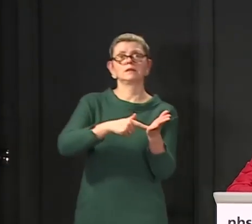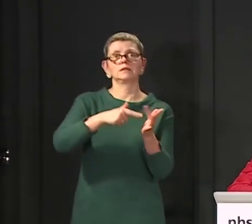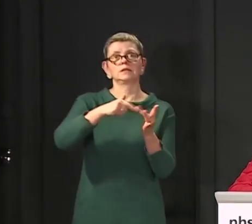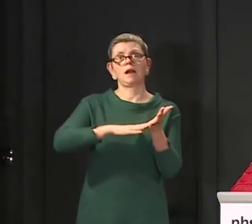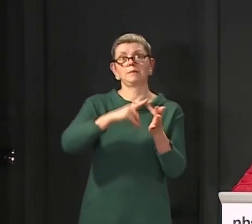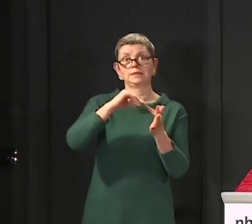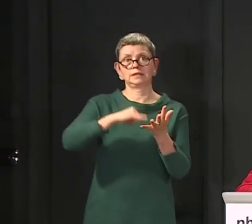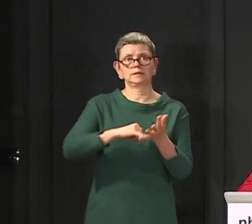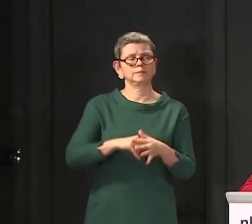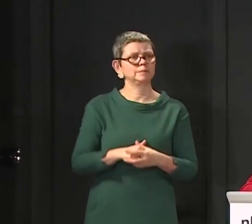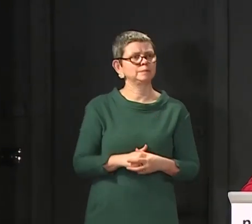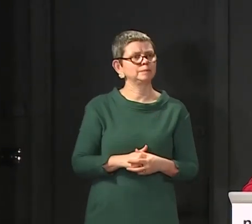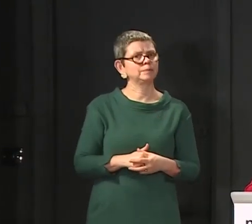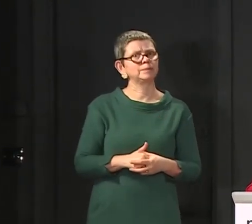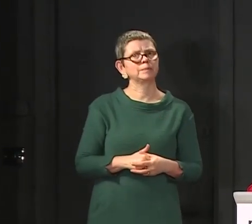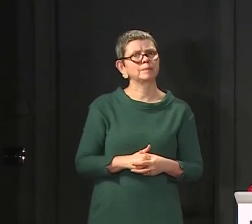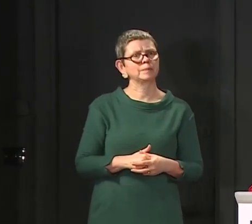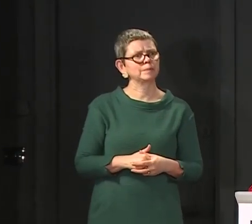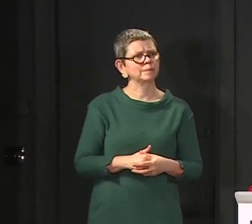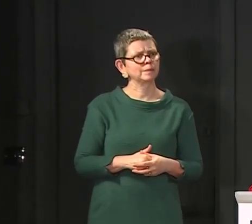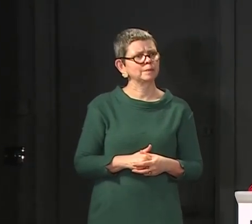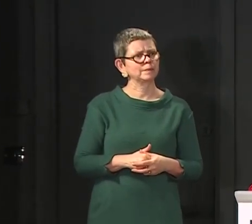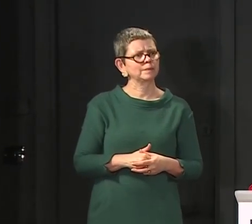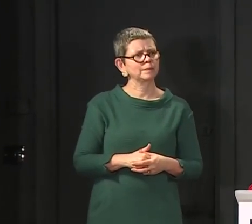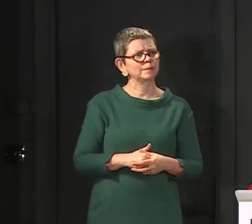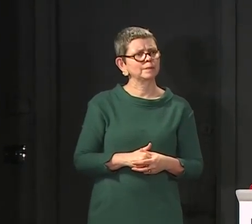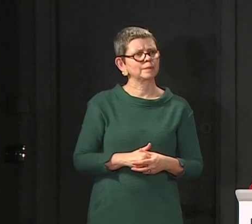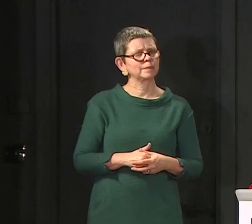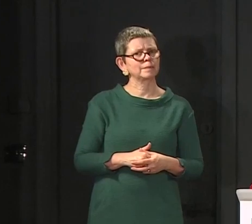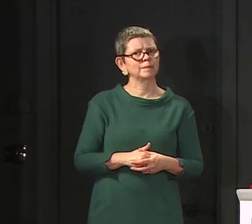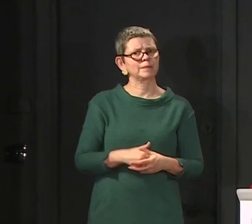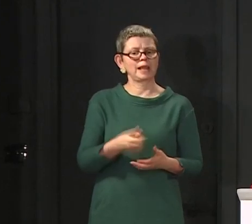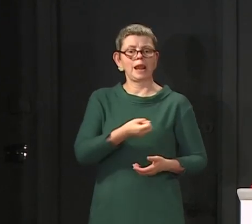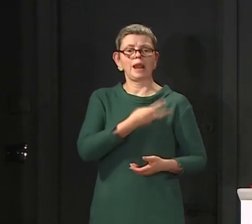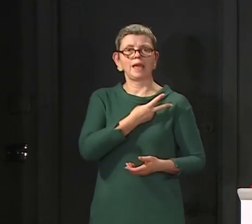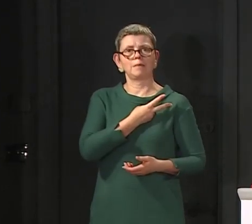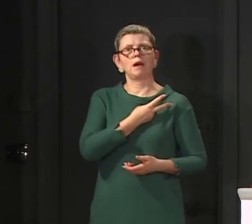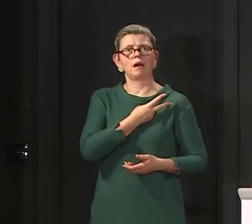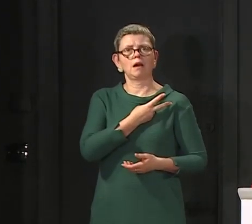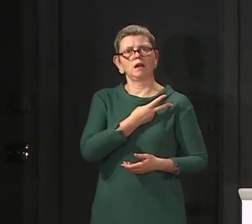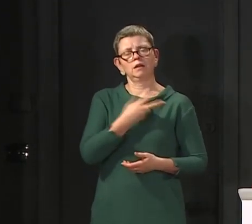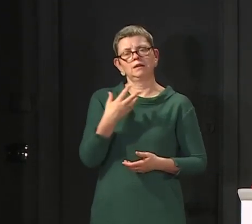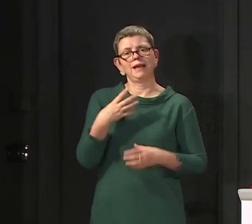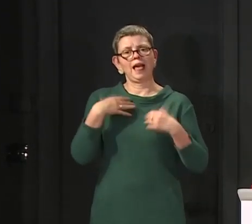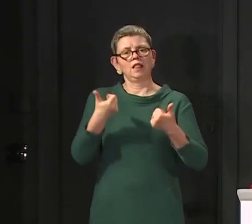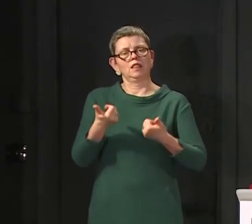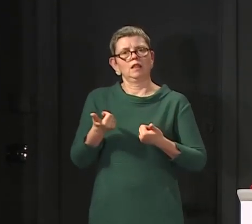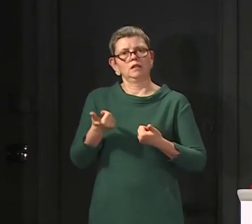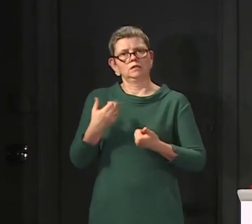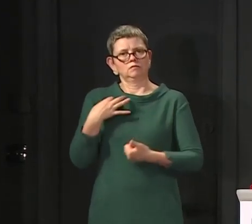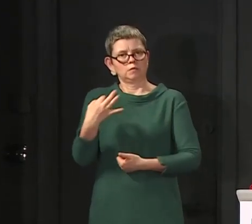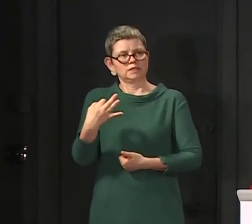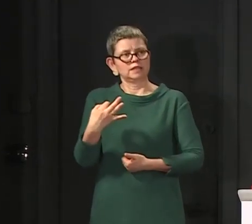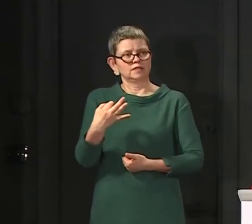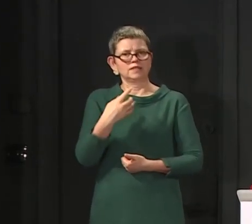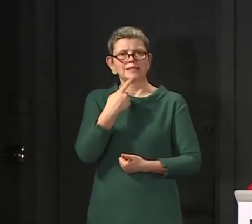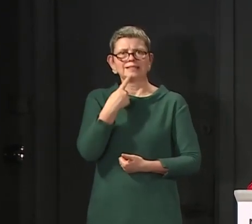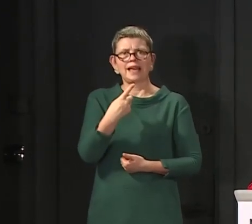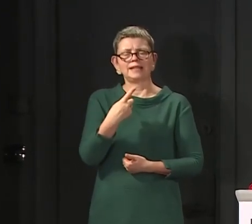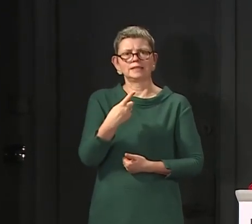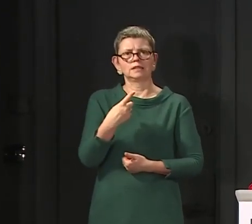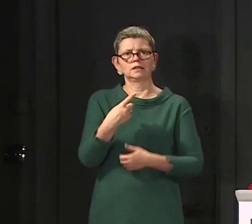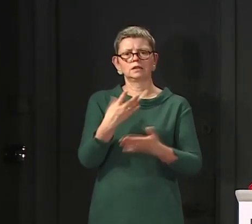Hello there. Jonathan Ashworth, Labour's Shadow Health Secretary, said this morning, locking down some bits of the